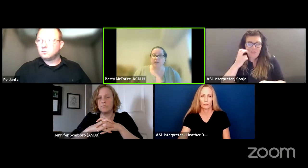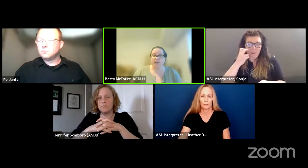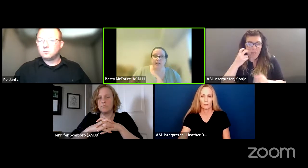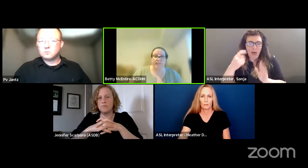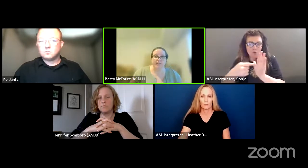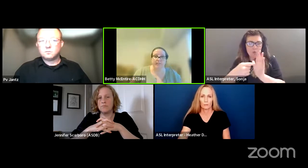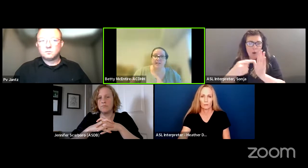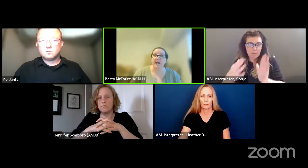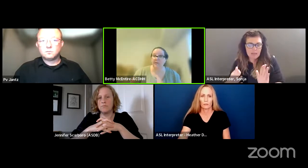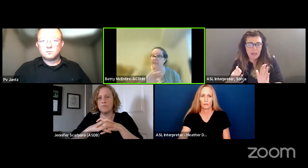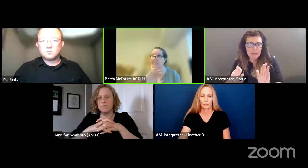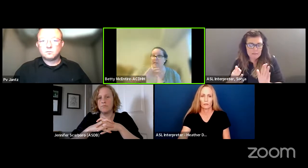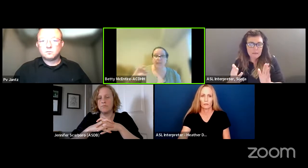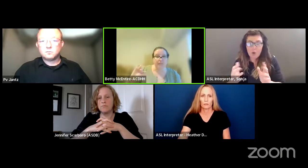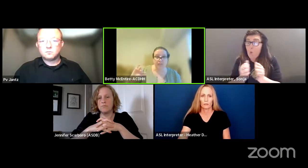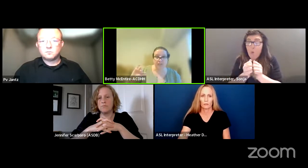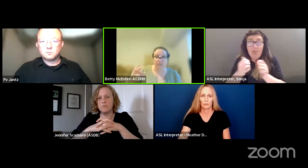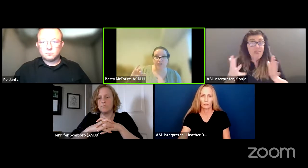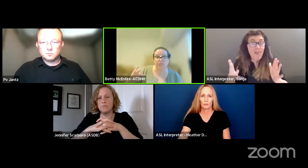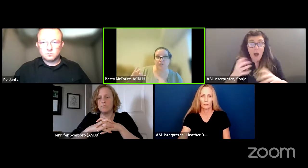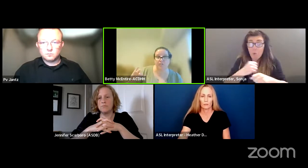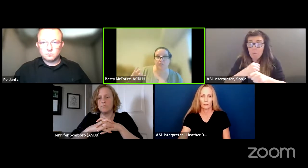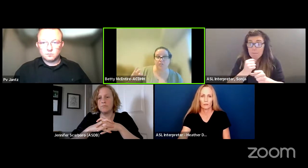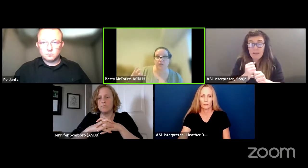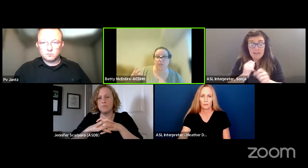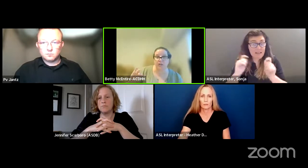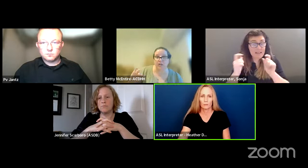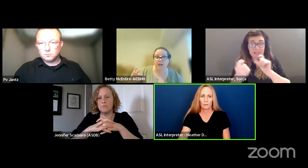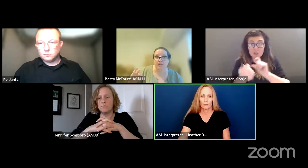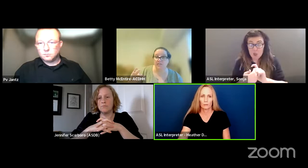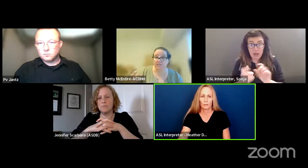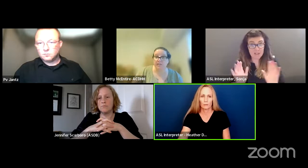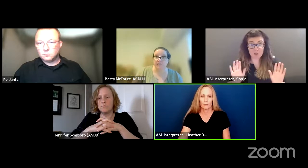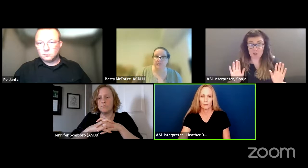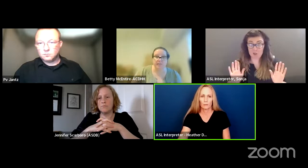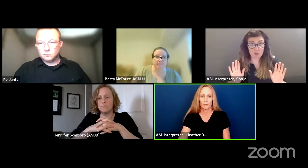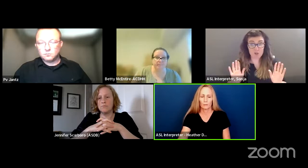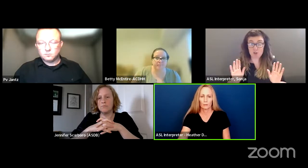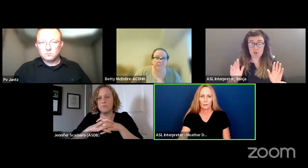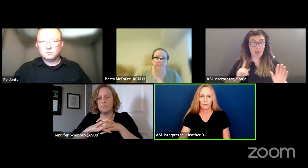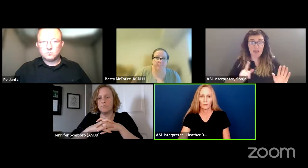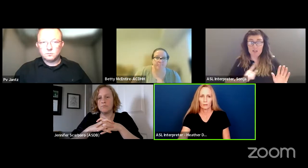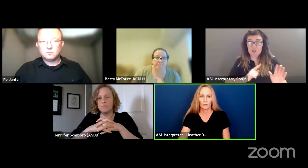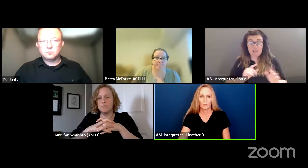we currently have, without making any change to legislatively.